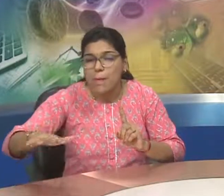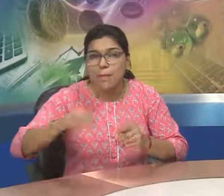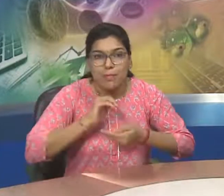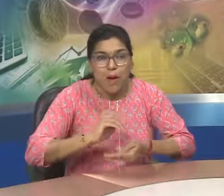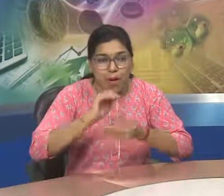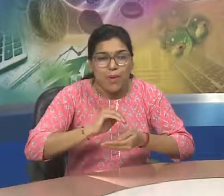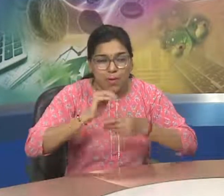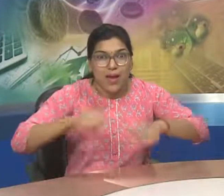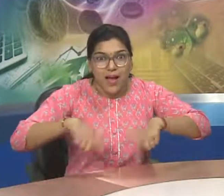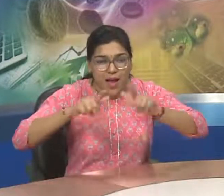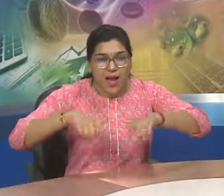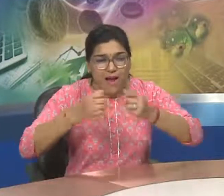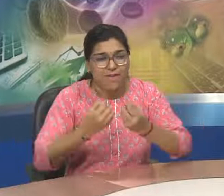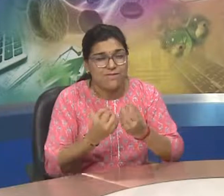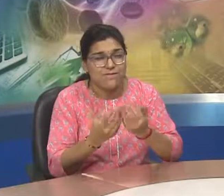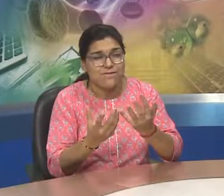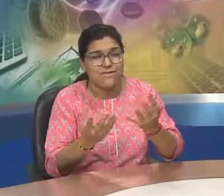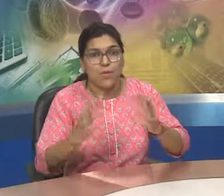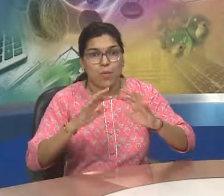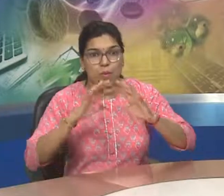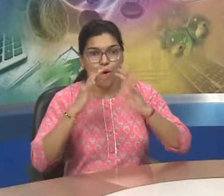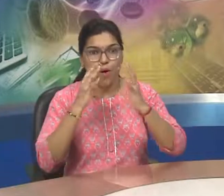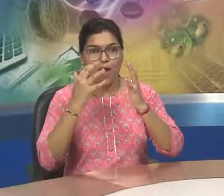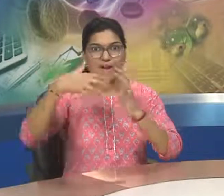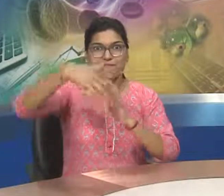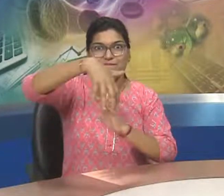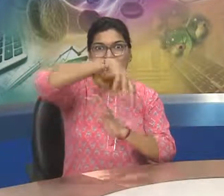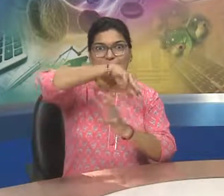sunlight to convert